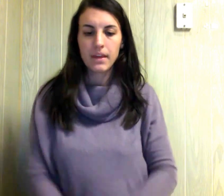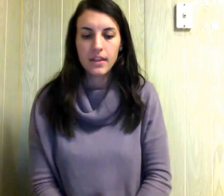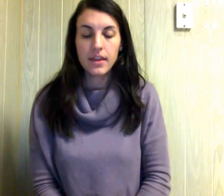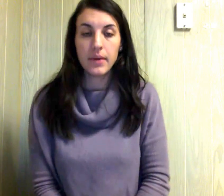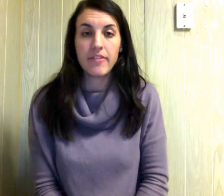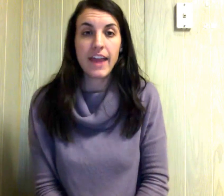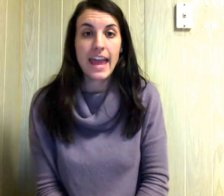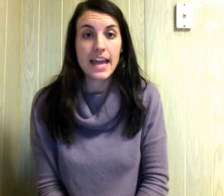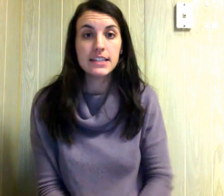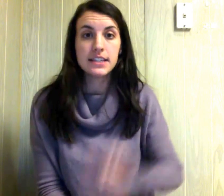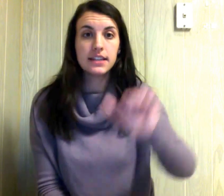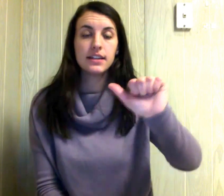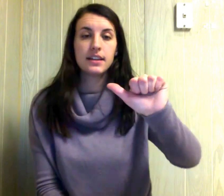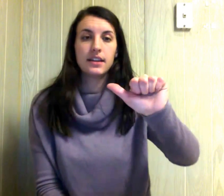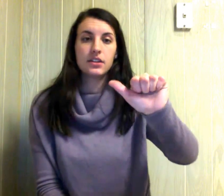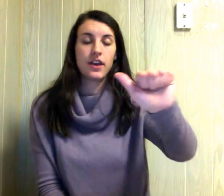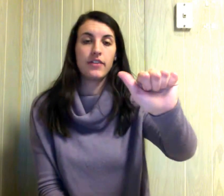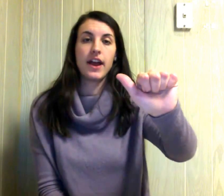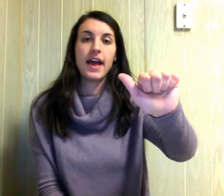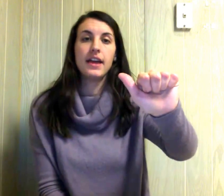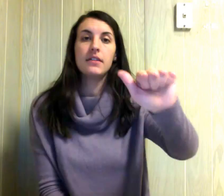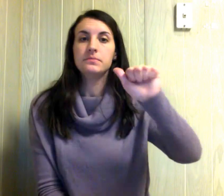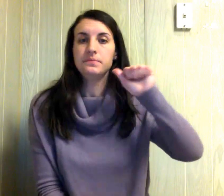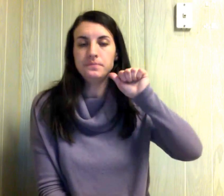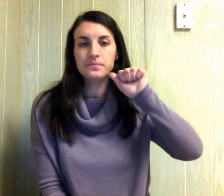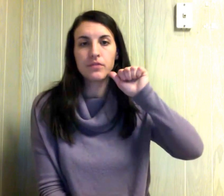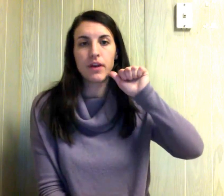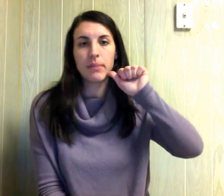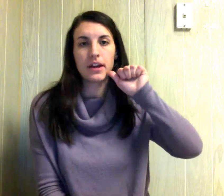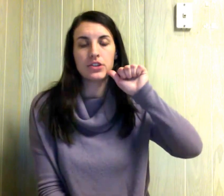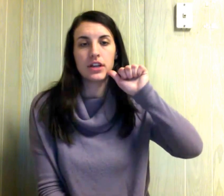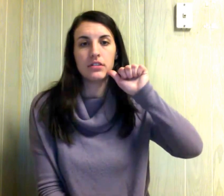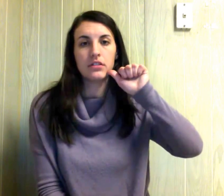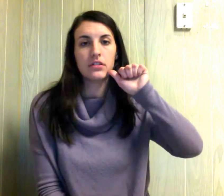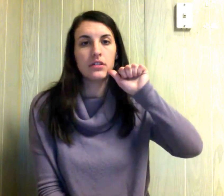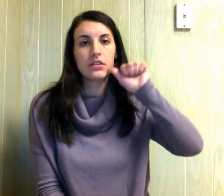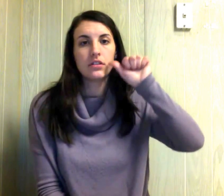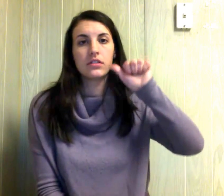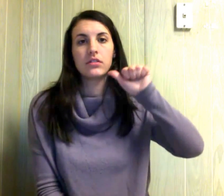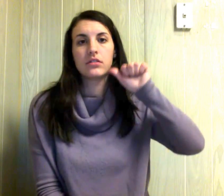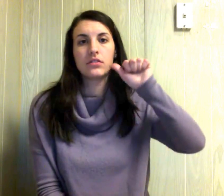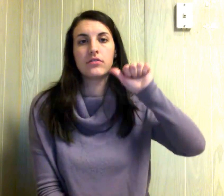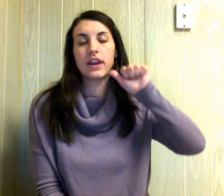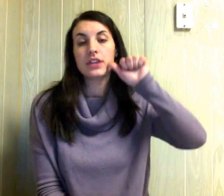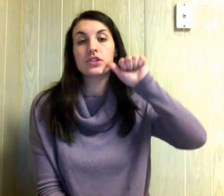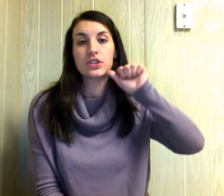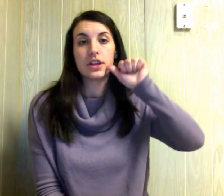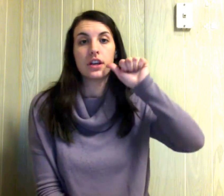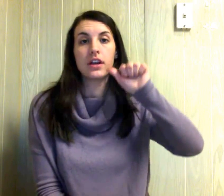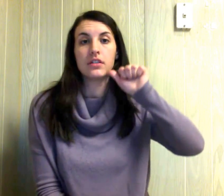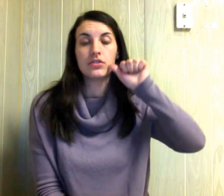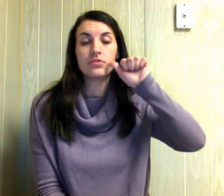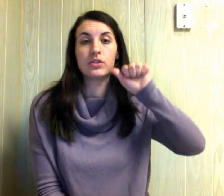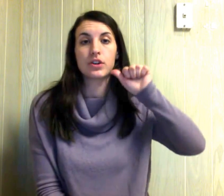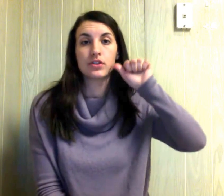Then we have aunt. So you have your A right by your chin, right next to your chin, and small circles